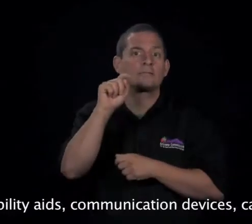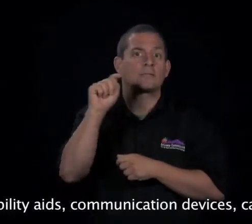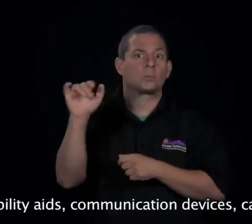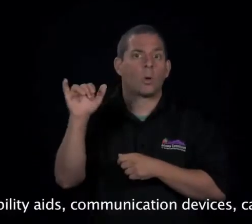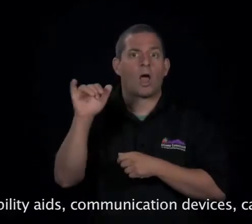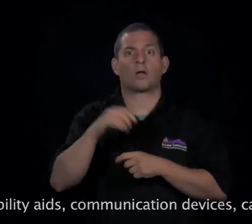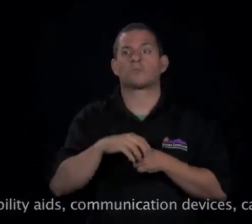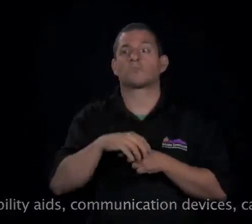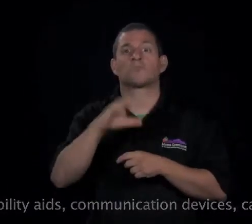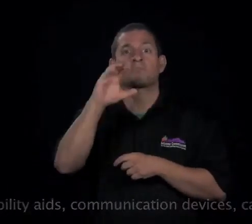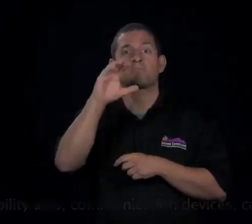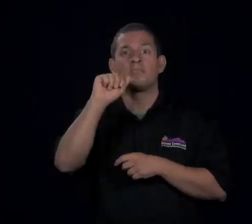catheters,